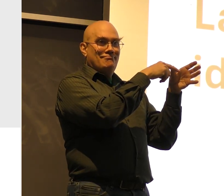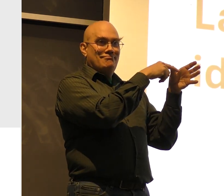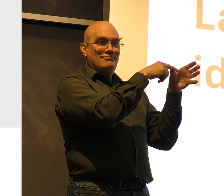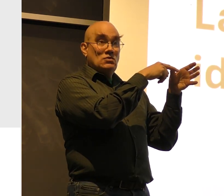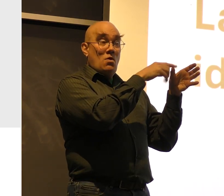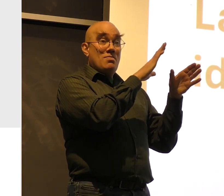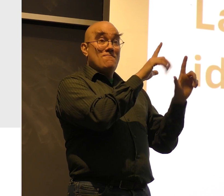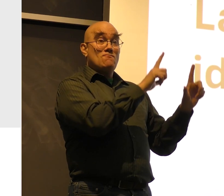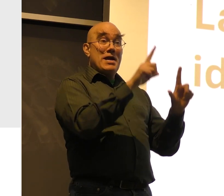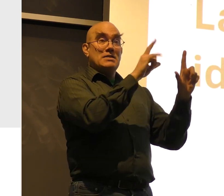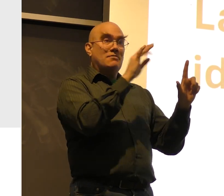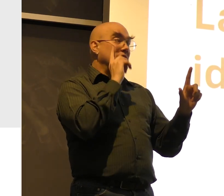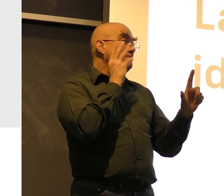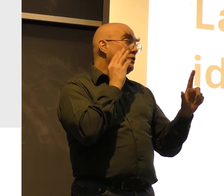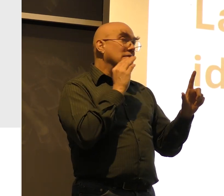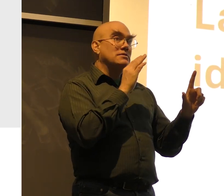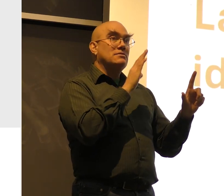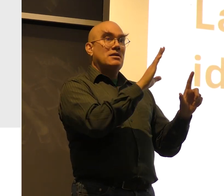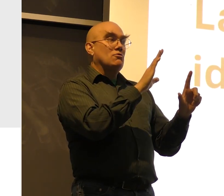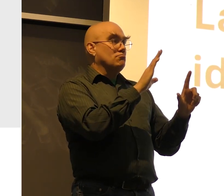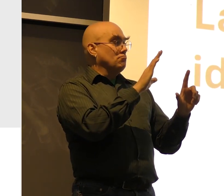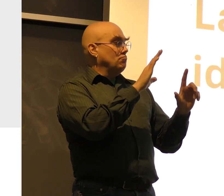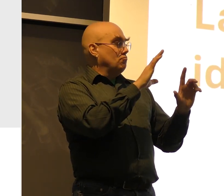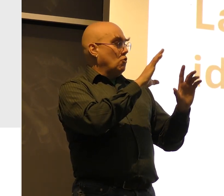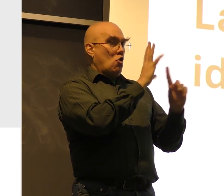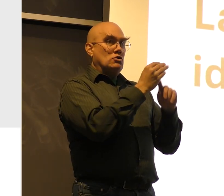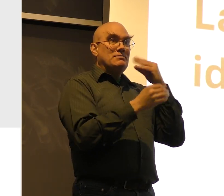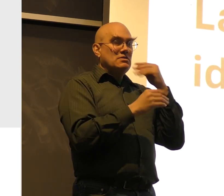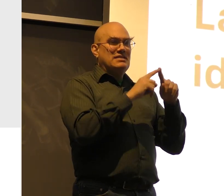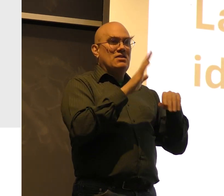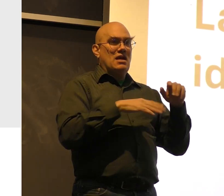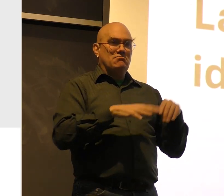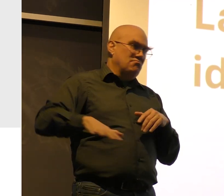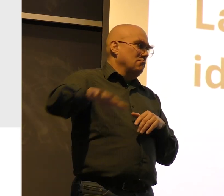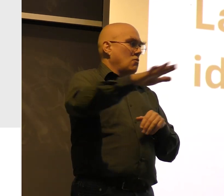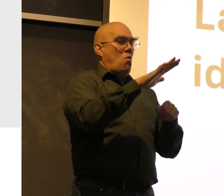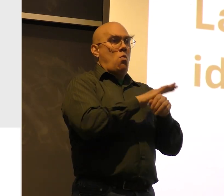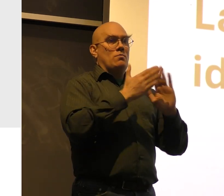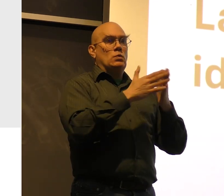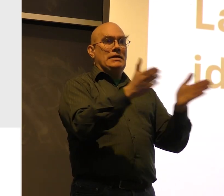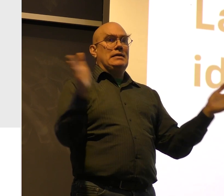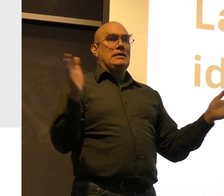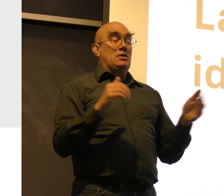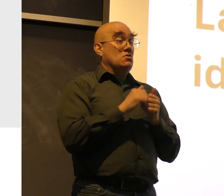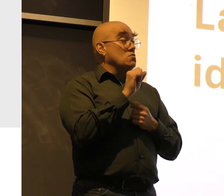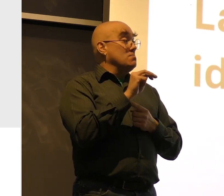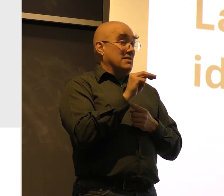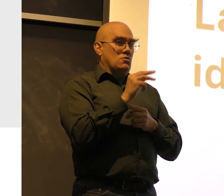community. And so their frame of the deaf experience, their cultural experience is different than the entire community. And a